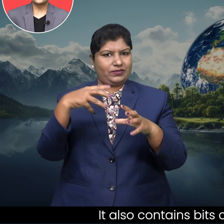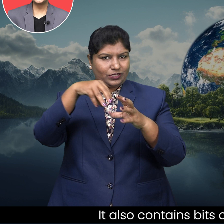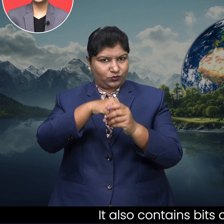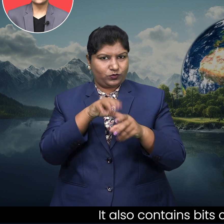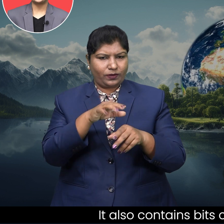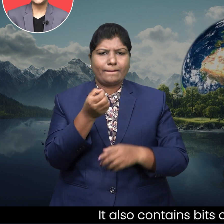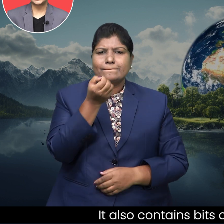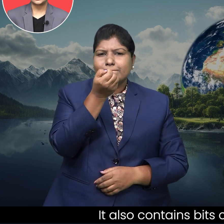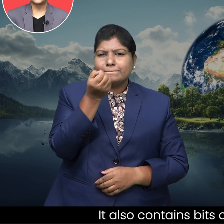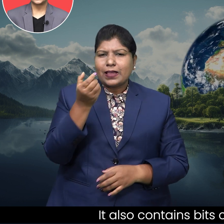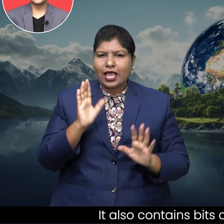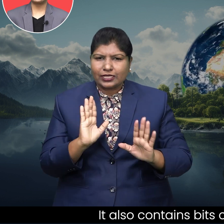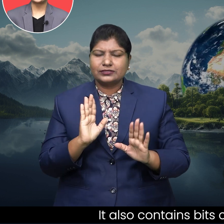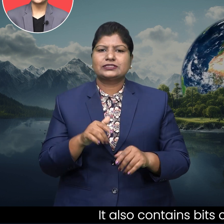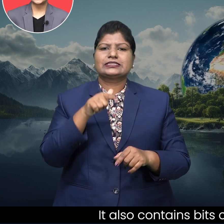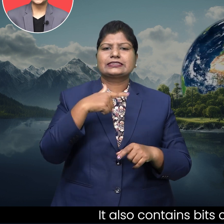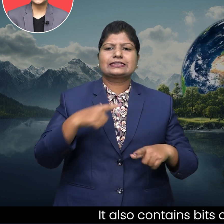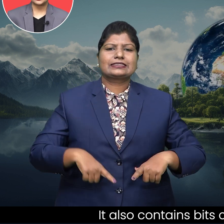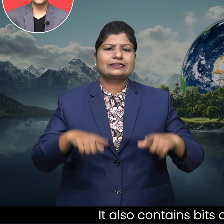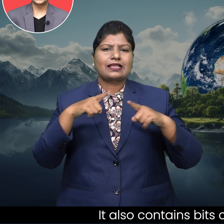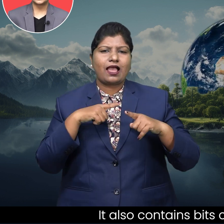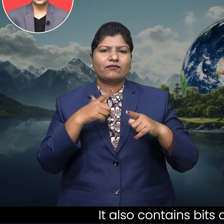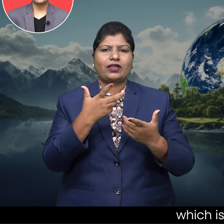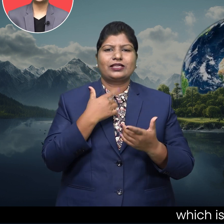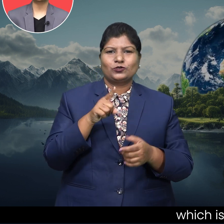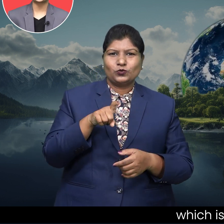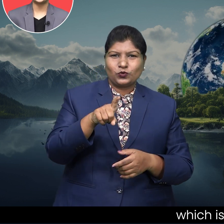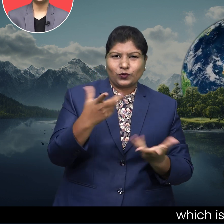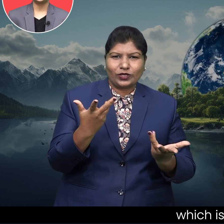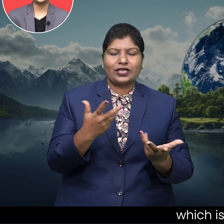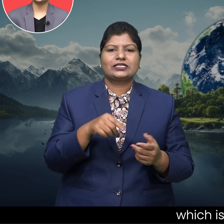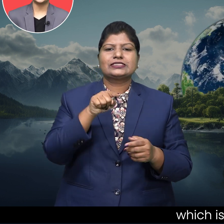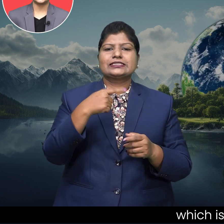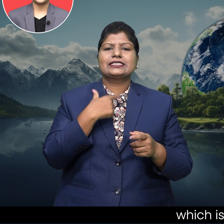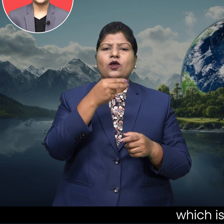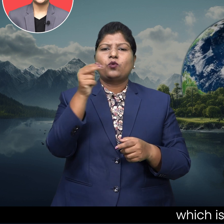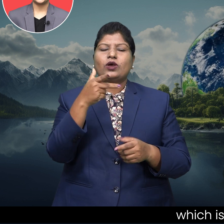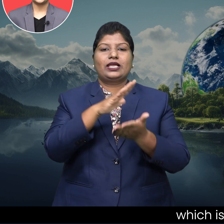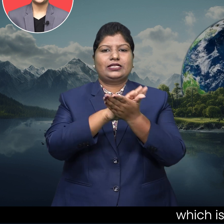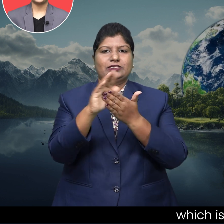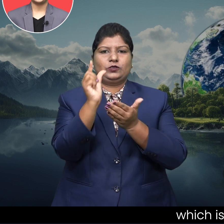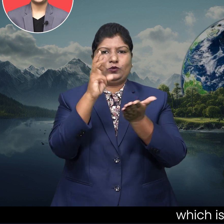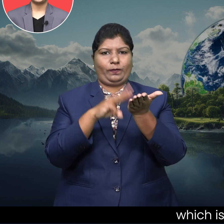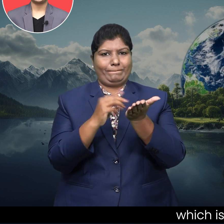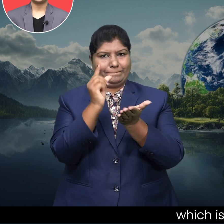contains bits of decayed living organisms, which is called humus.